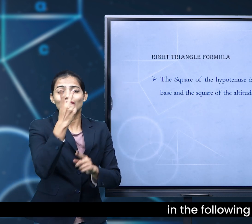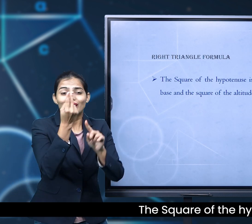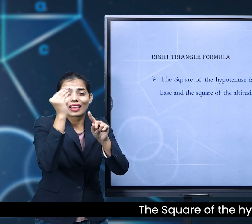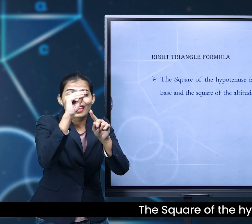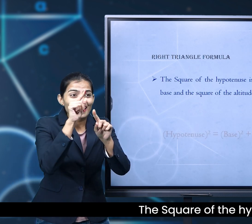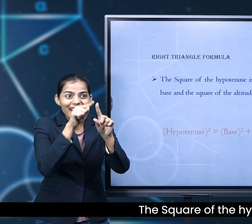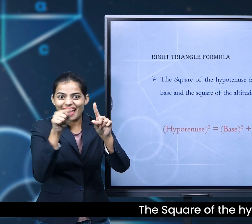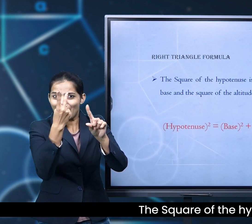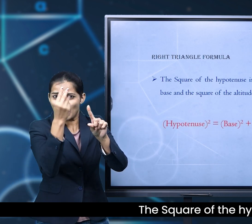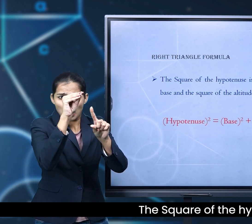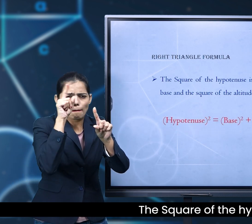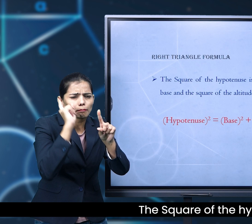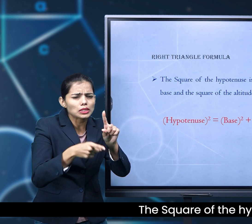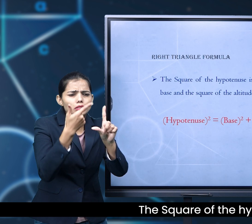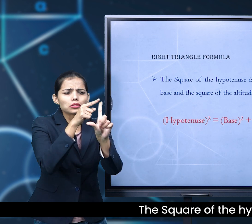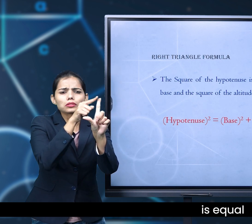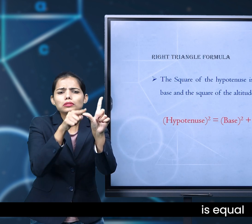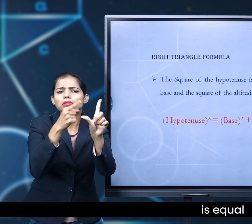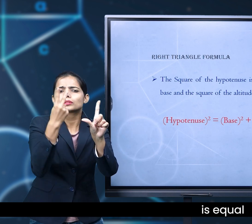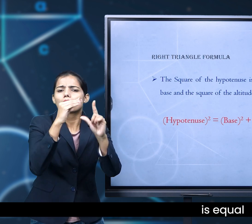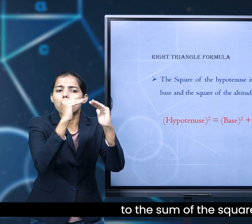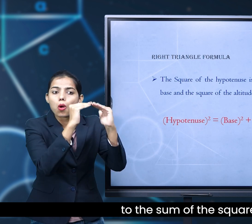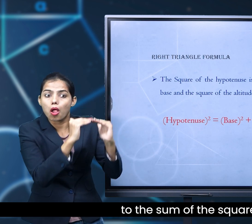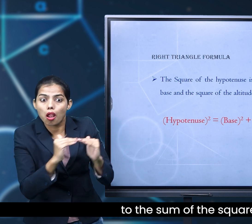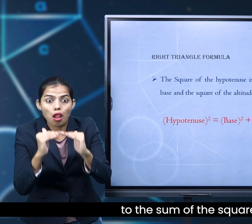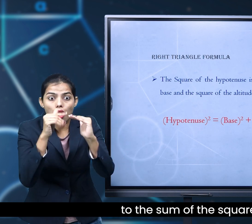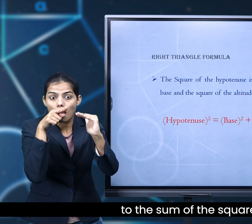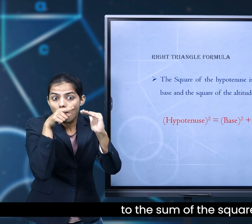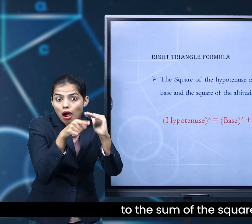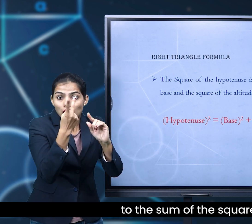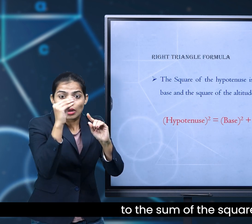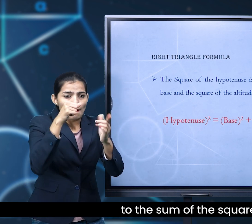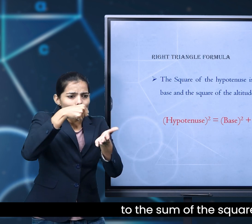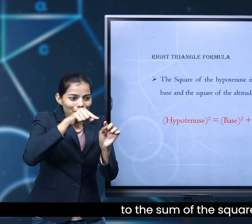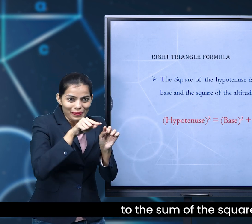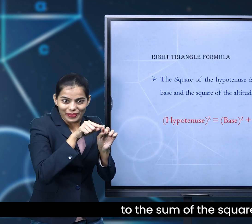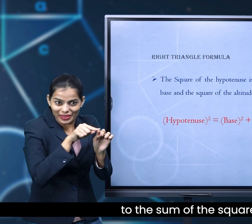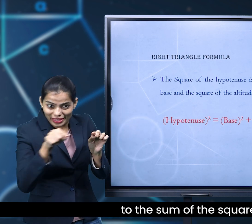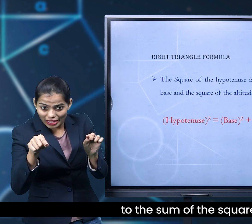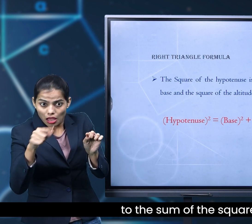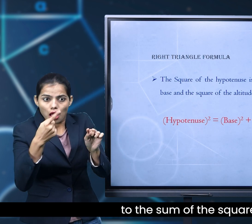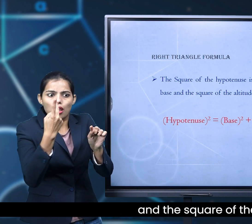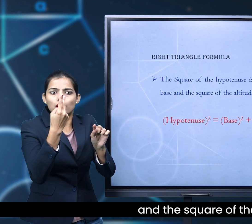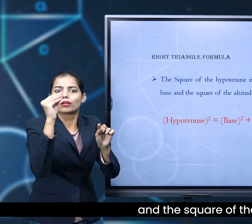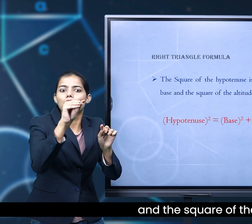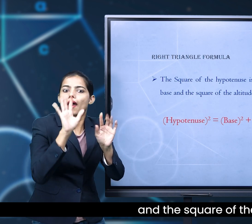The square of the hypotenuse is equal to the sum of the square of the base and the square of